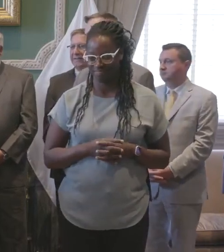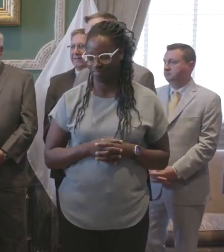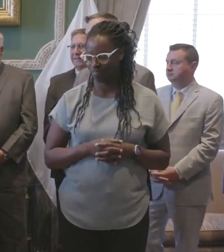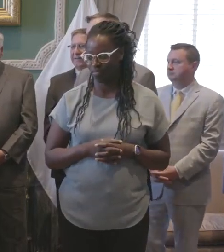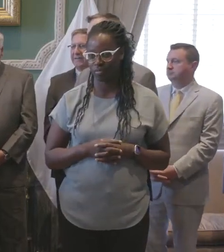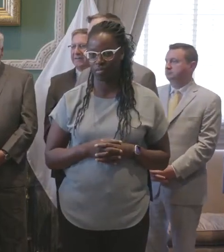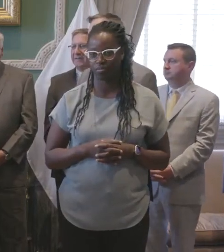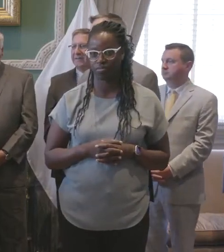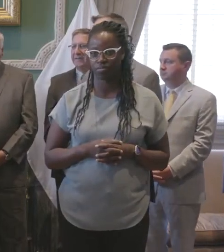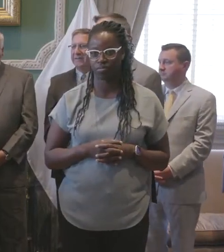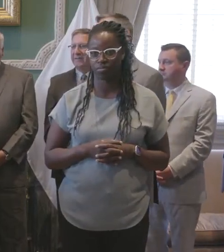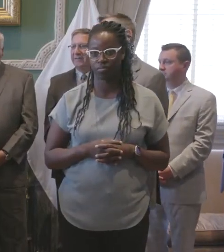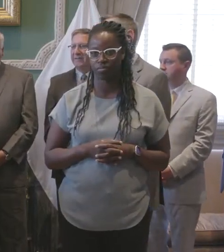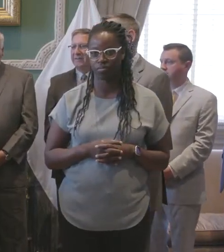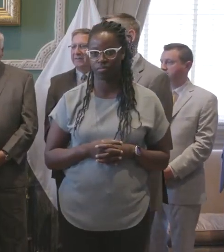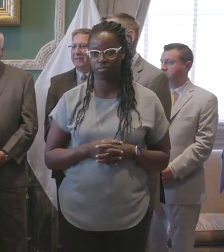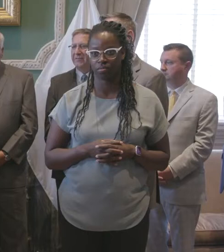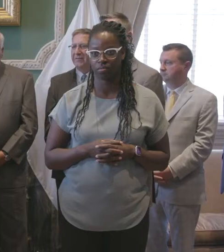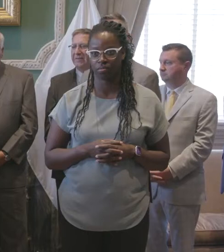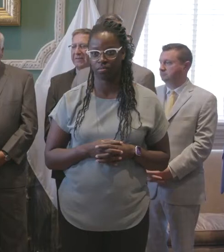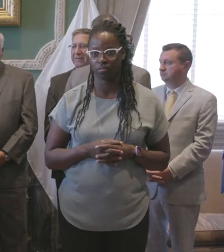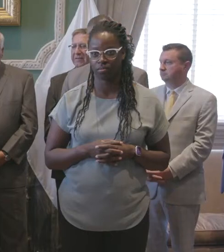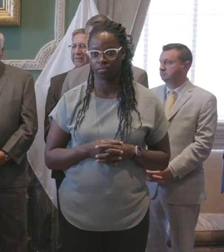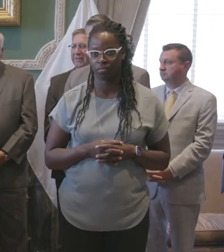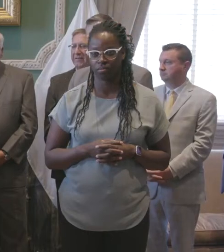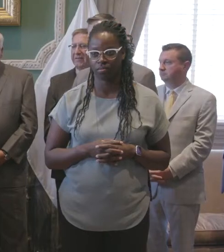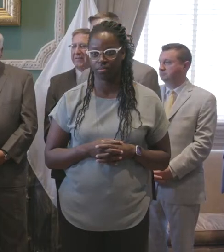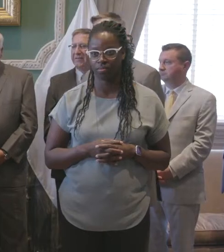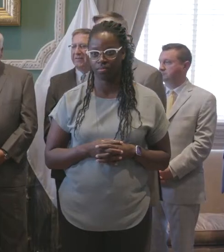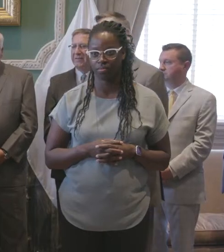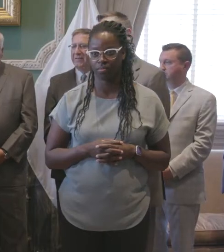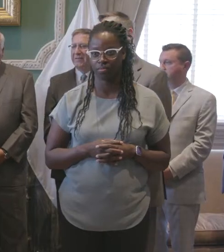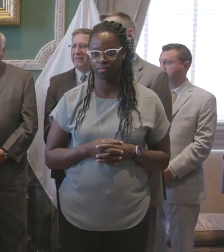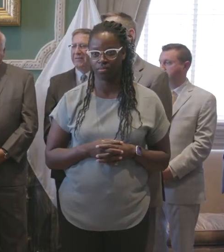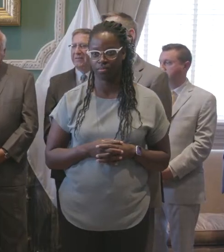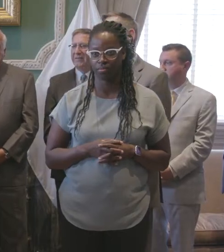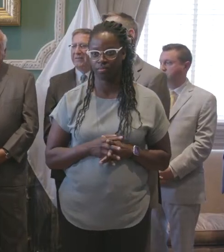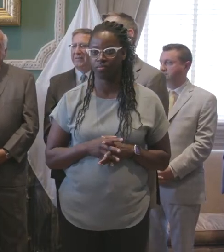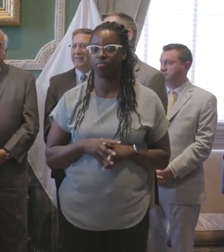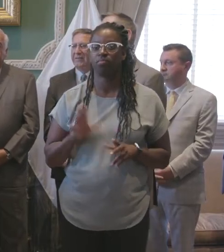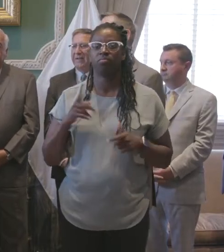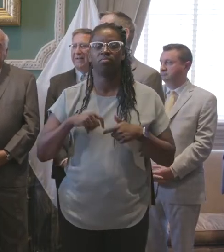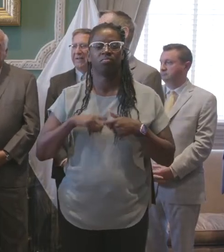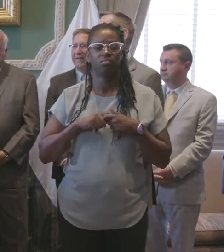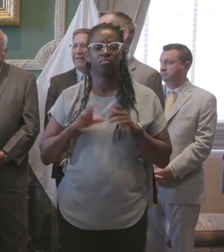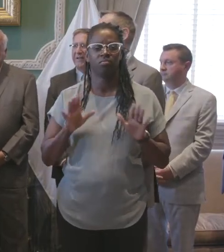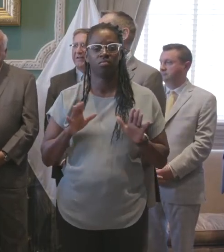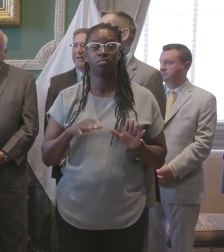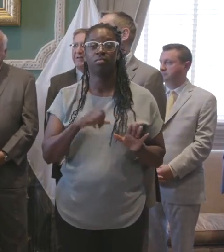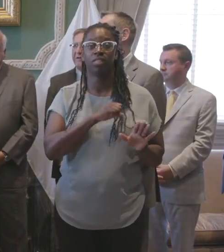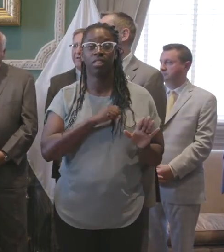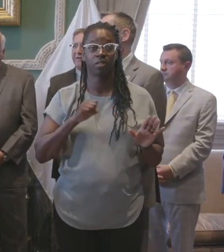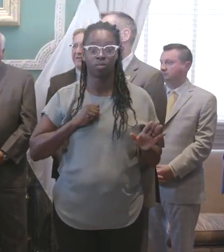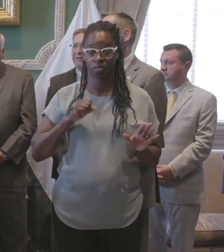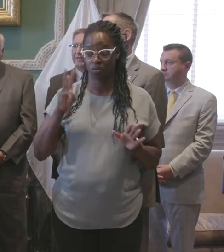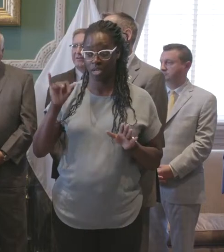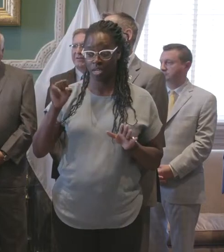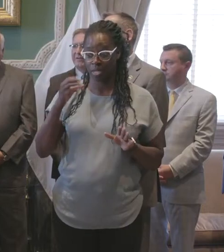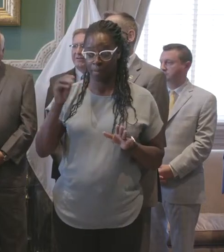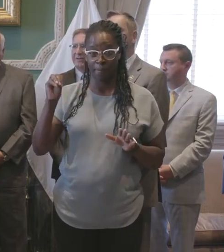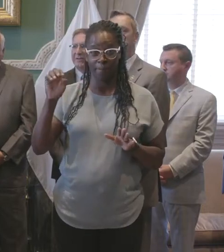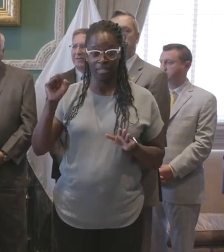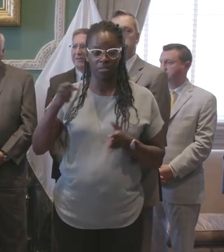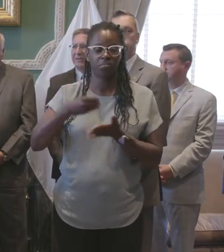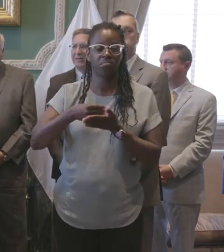thank Senate Ways and Means Chair Rodrigues and his incredible team, and Chair Michlewitz